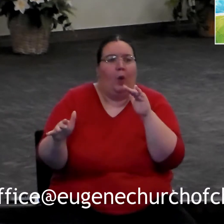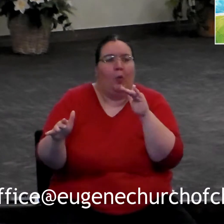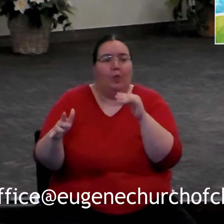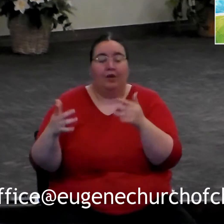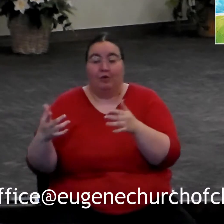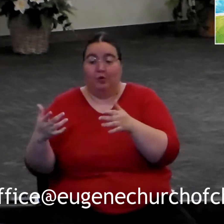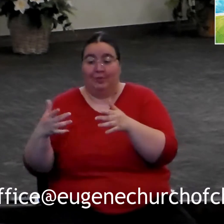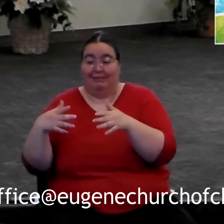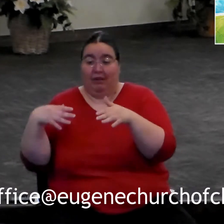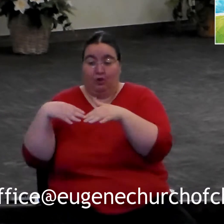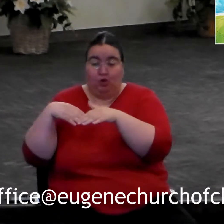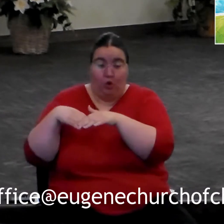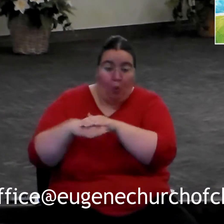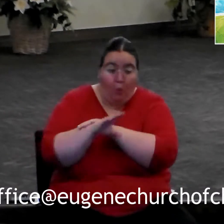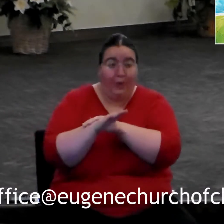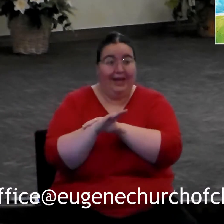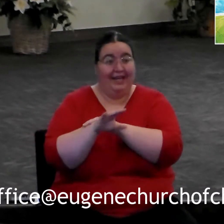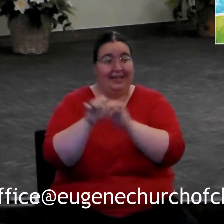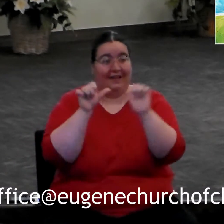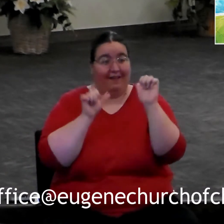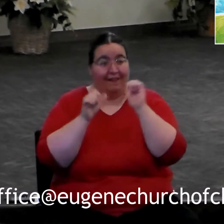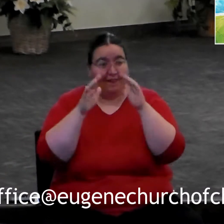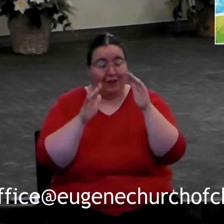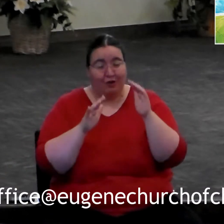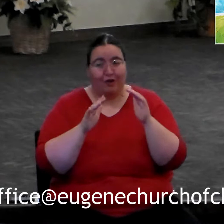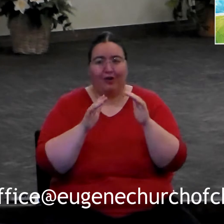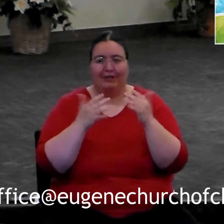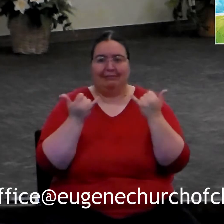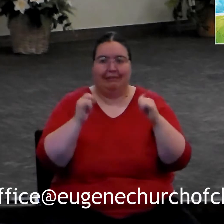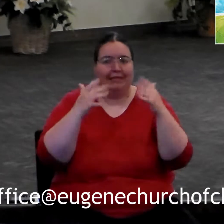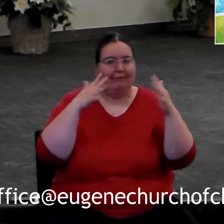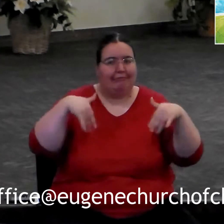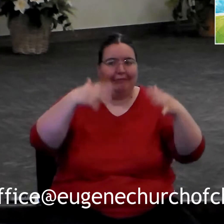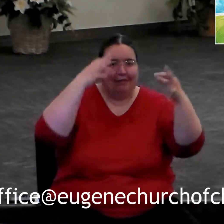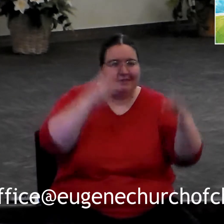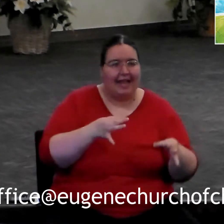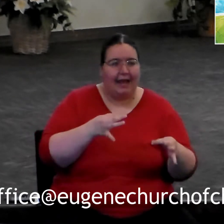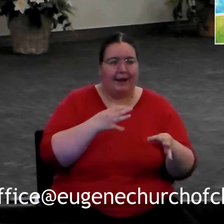and my wife and I are getting a little bit tense. It happens once in a while.